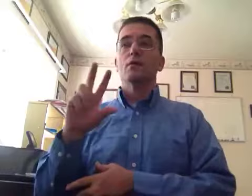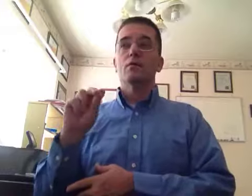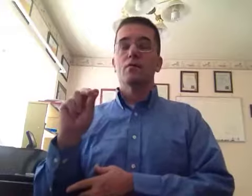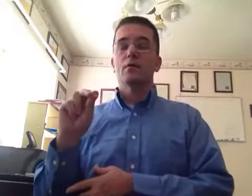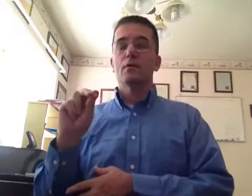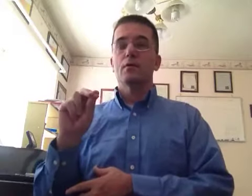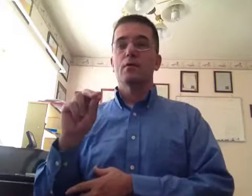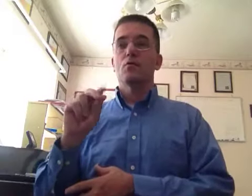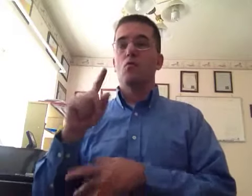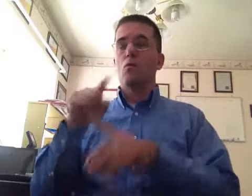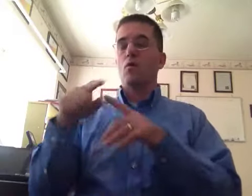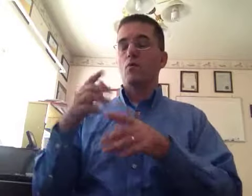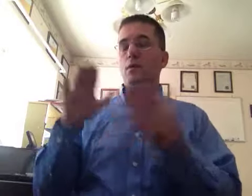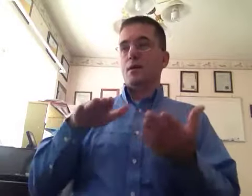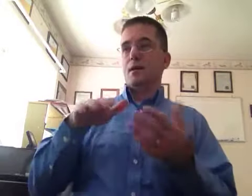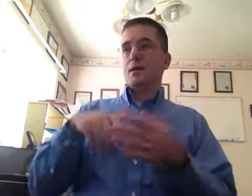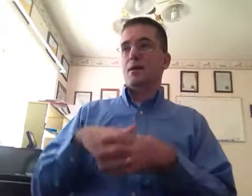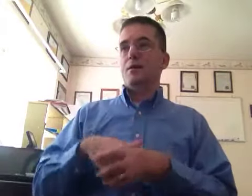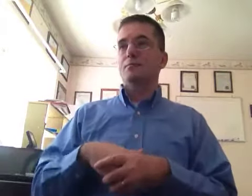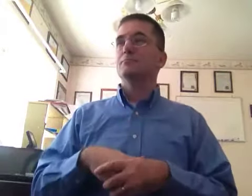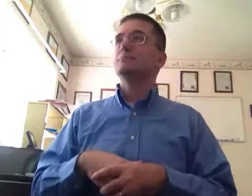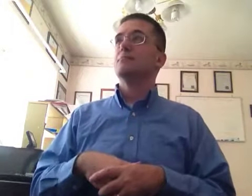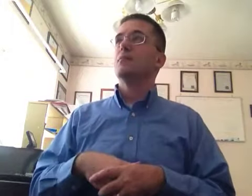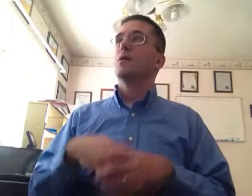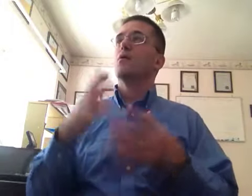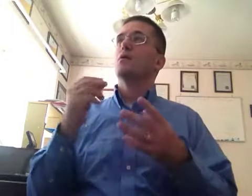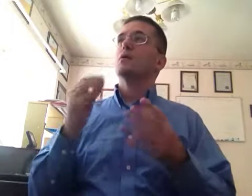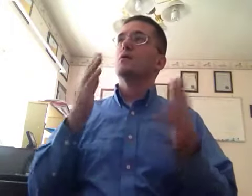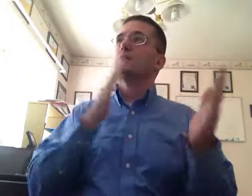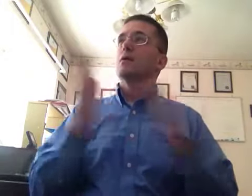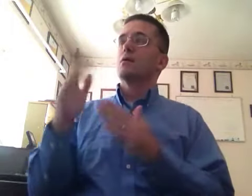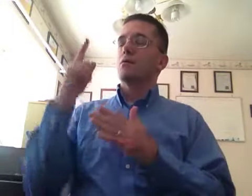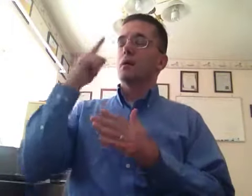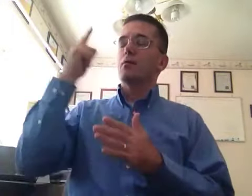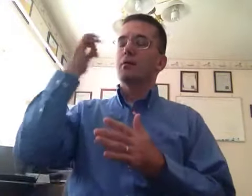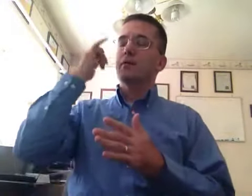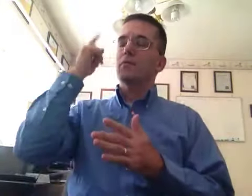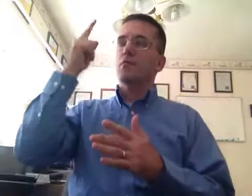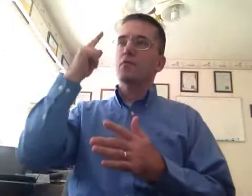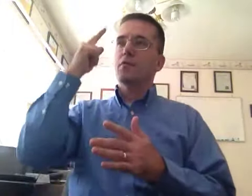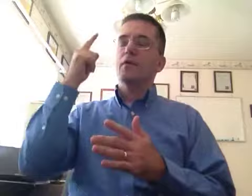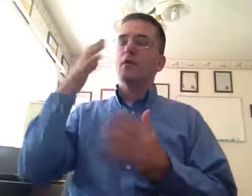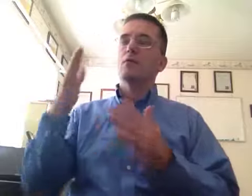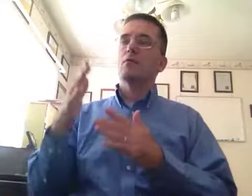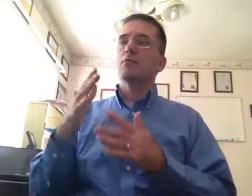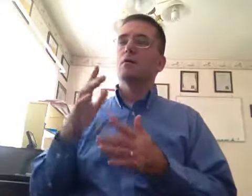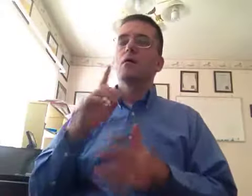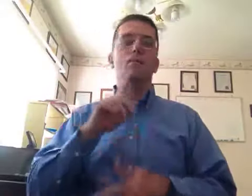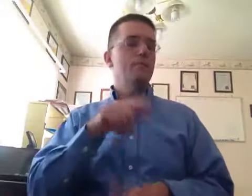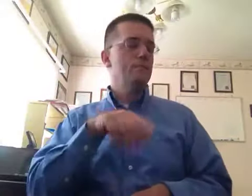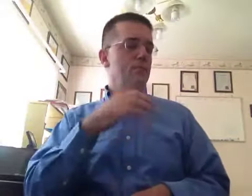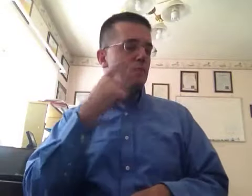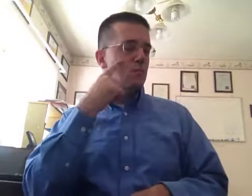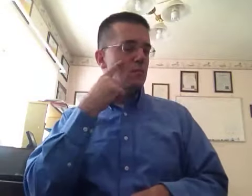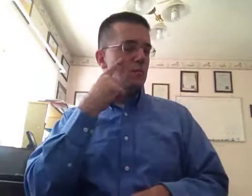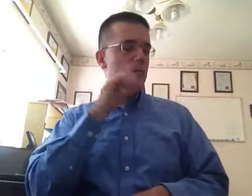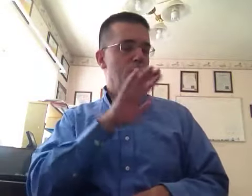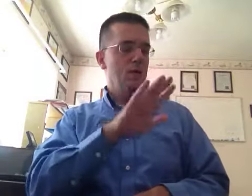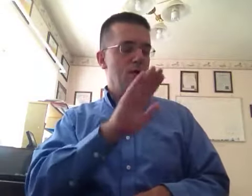gone. Sure. Sure. Okay. And what is the nature of his medical problem? He has a very